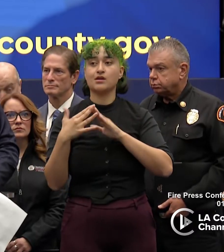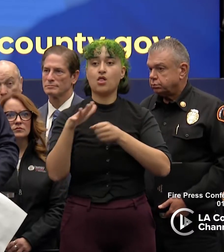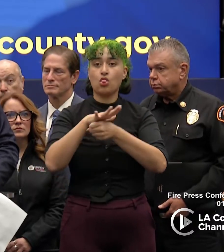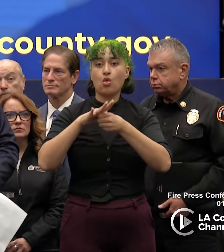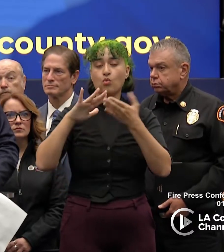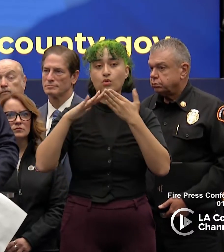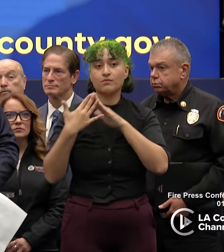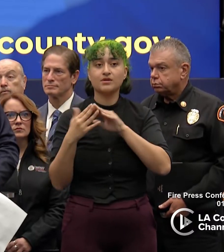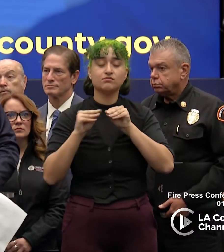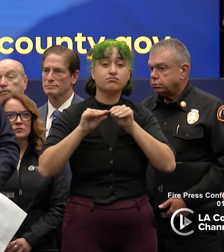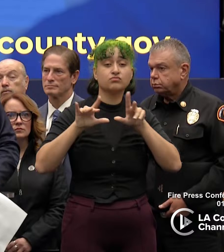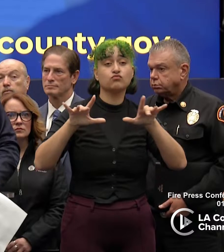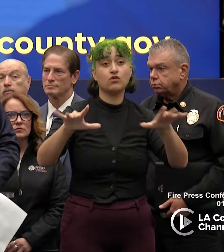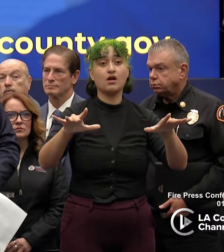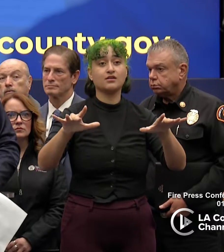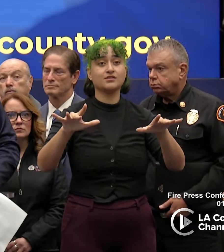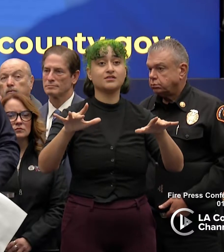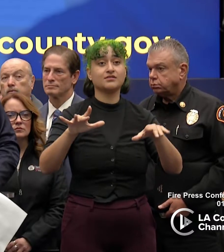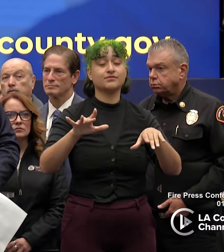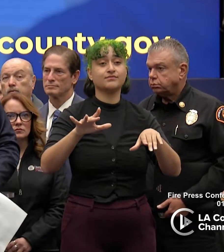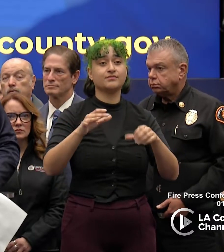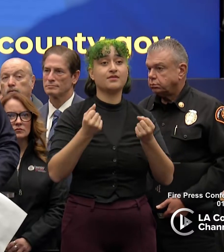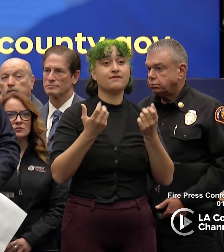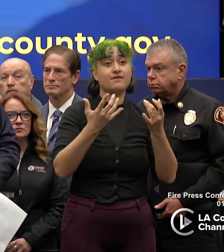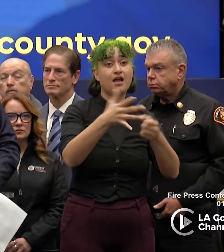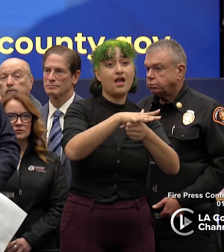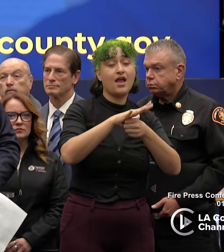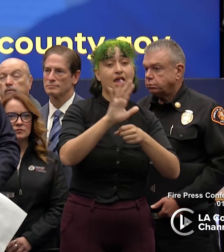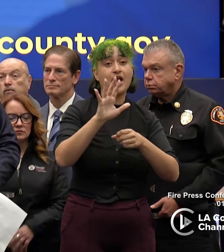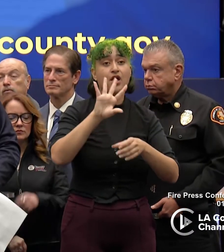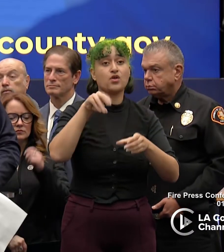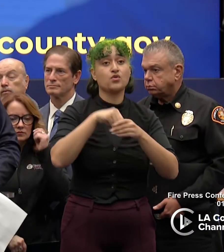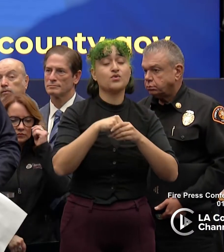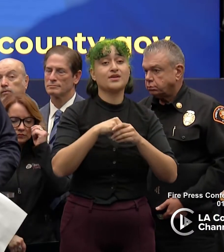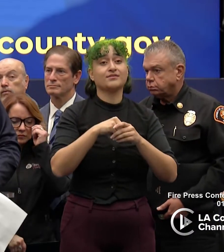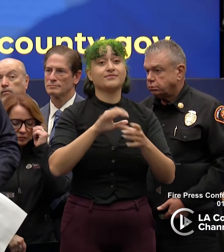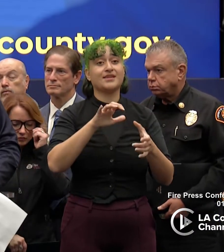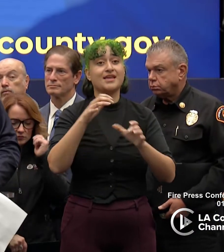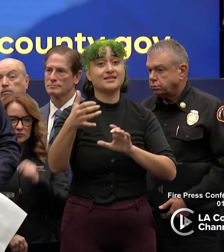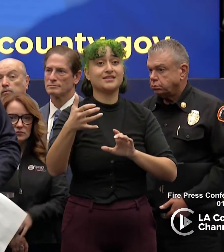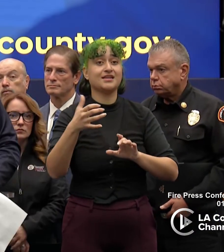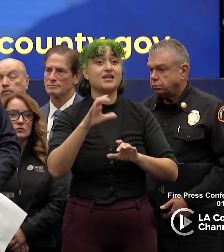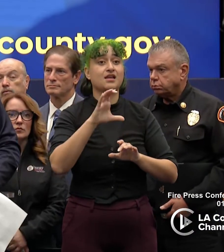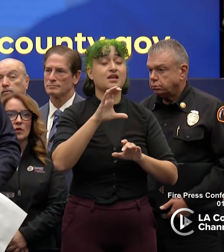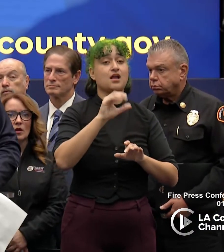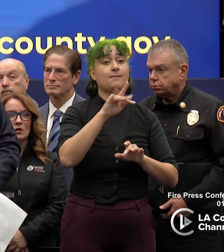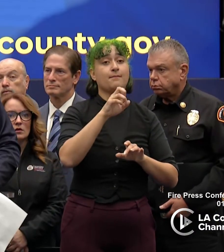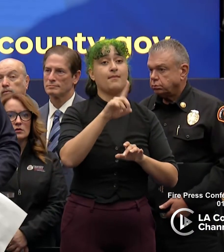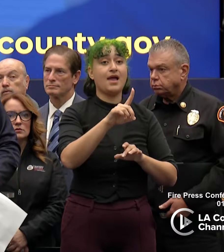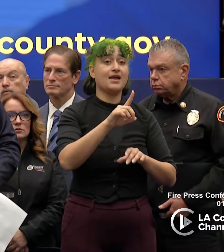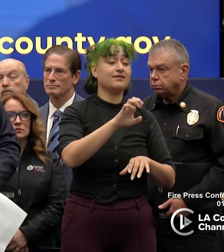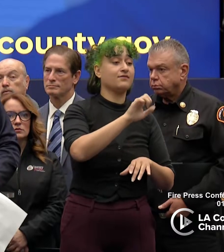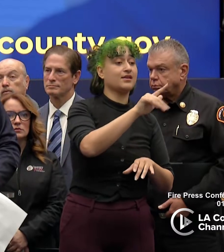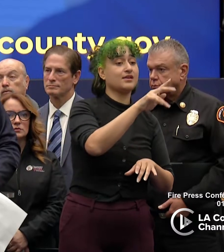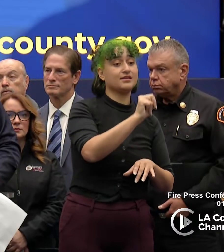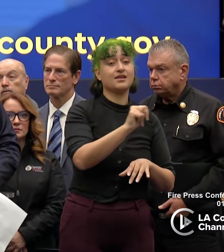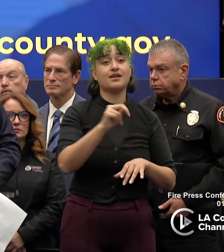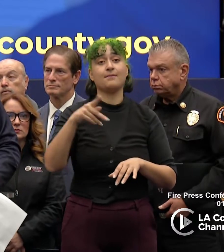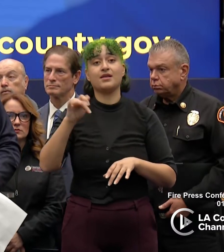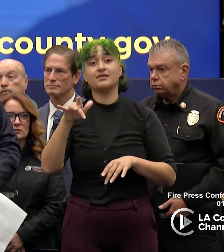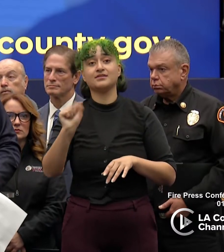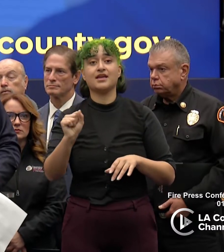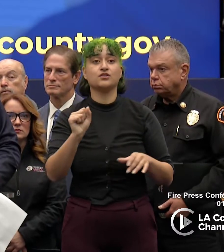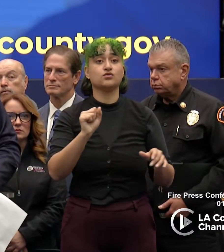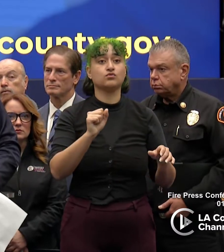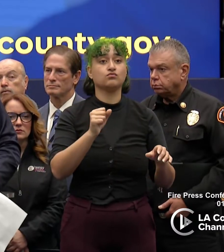local communities across the fire areas, including the incident commands of Palisades and Eaton, to remove household